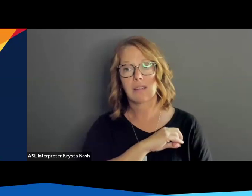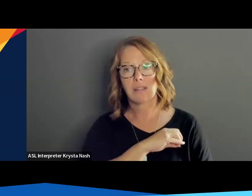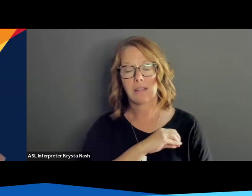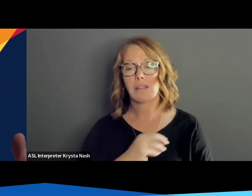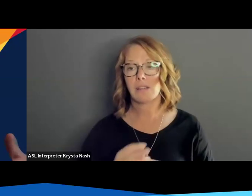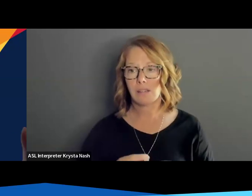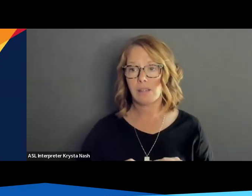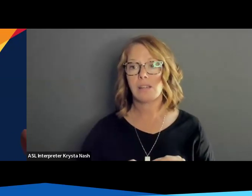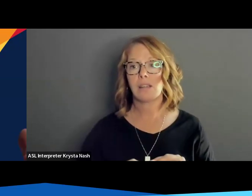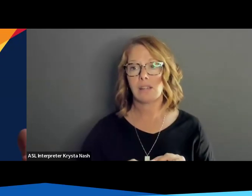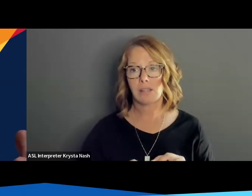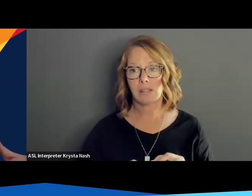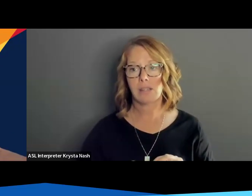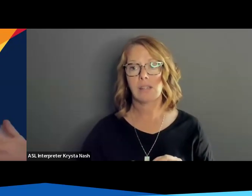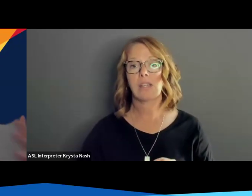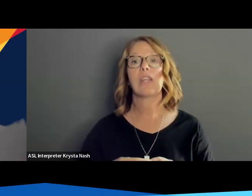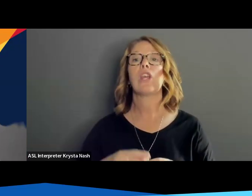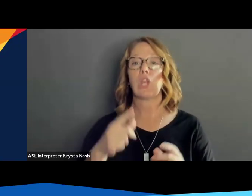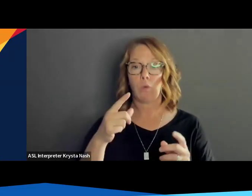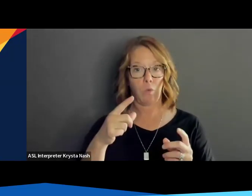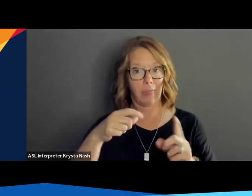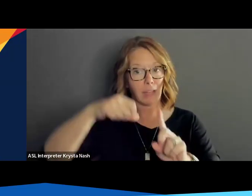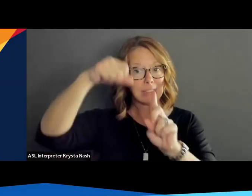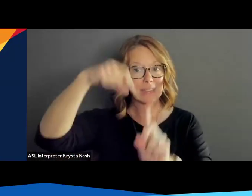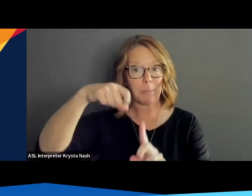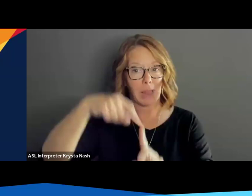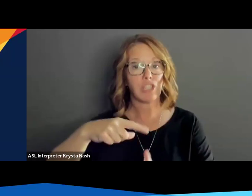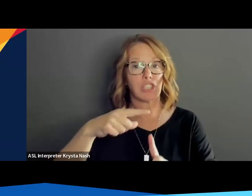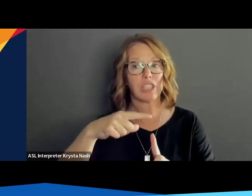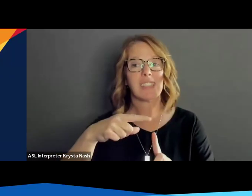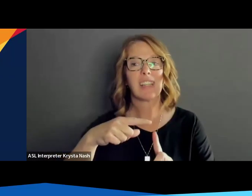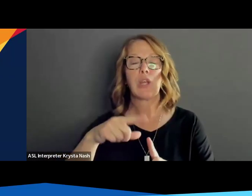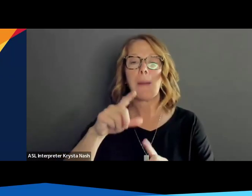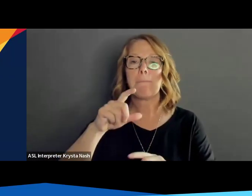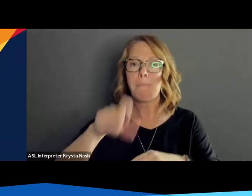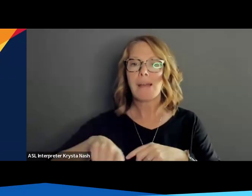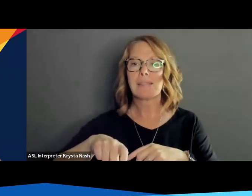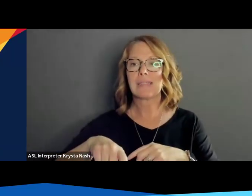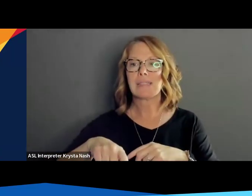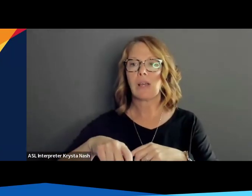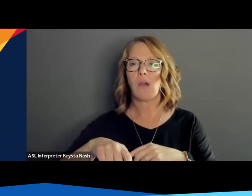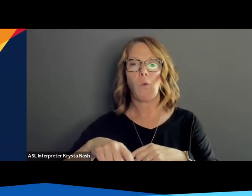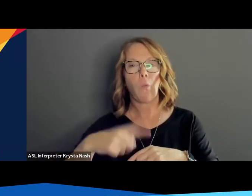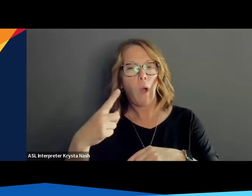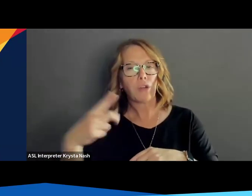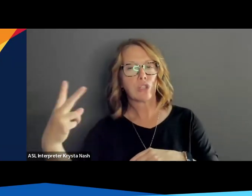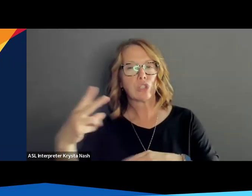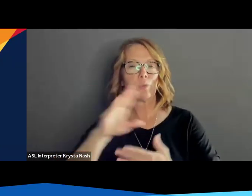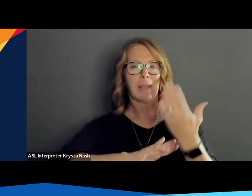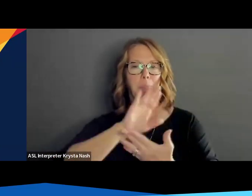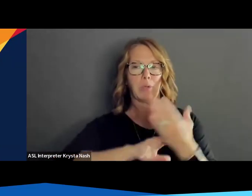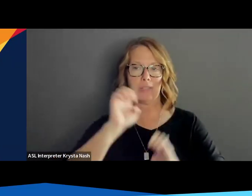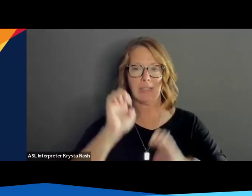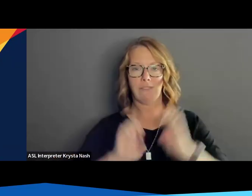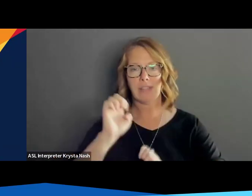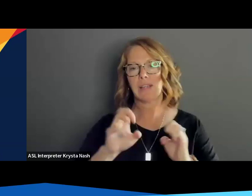um, you'll receive the stimulation. You'll need to complete 1 to 2 in-person evaluations at